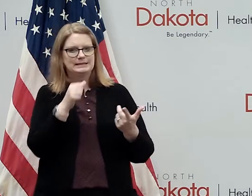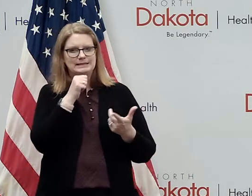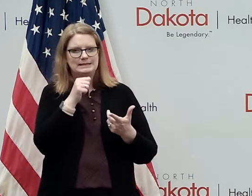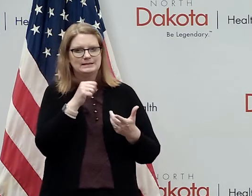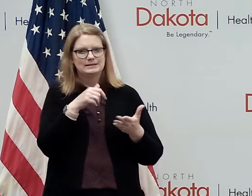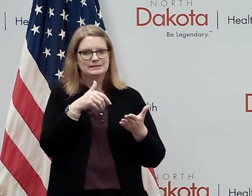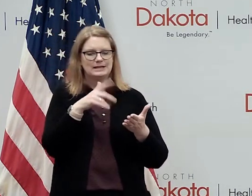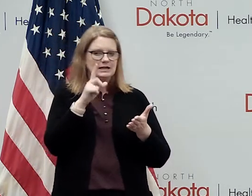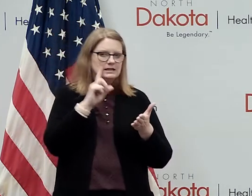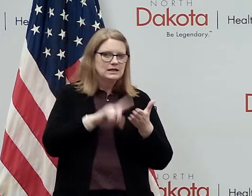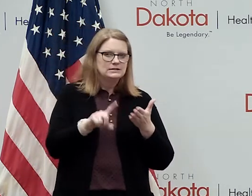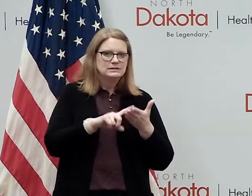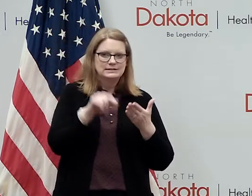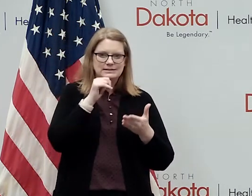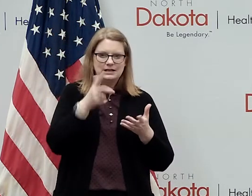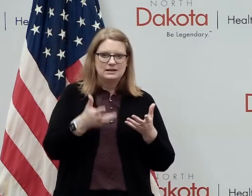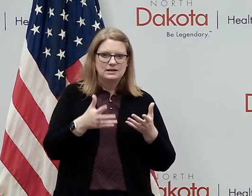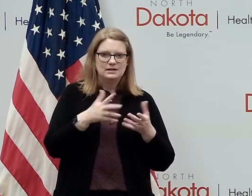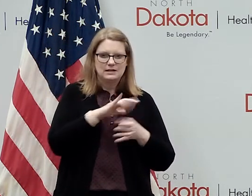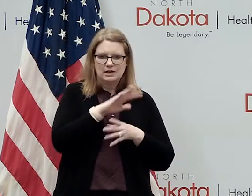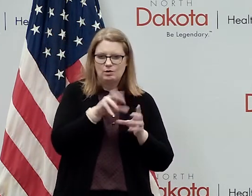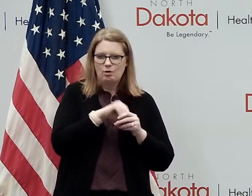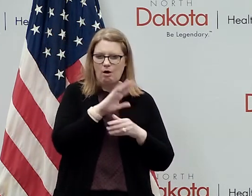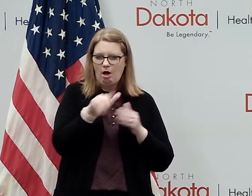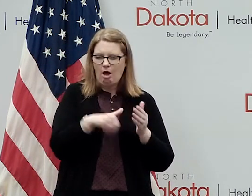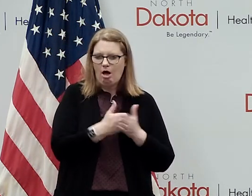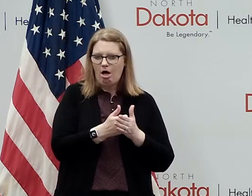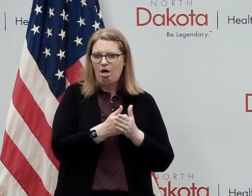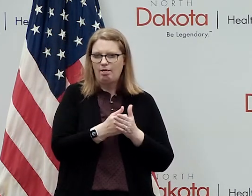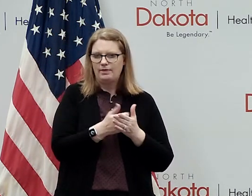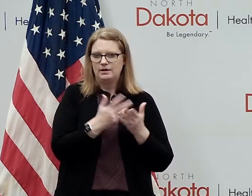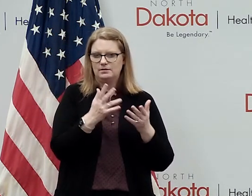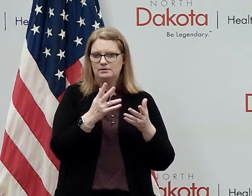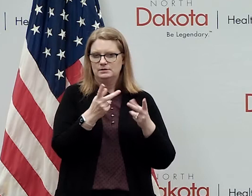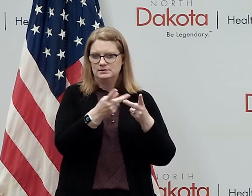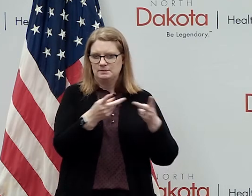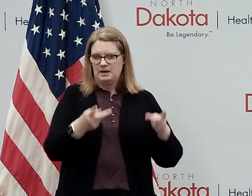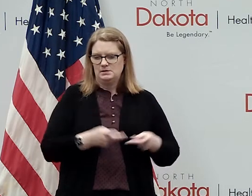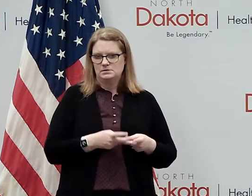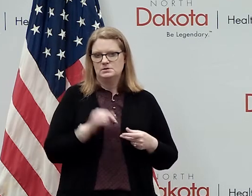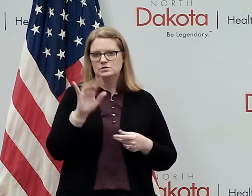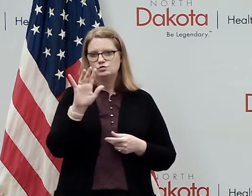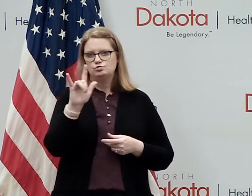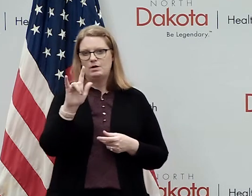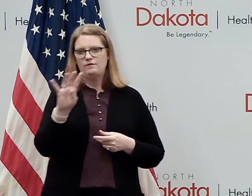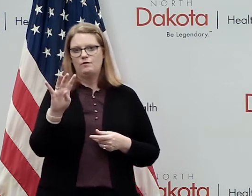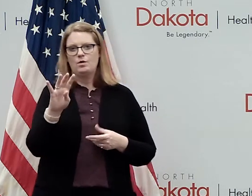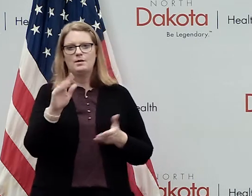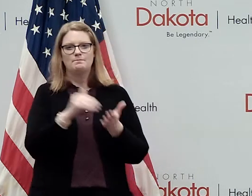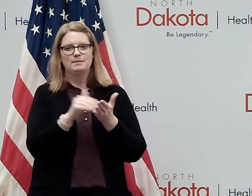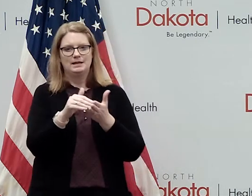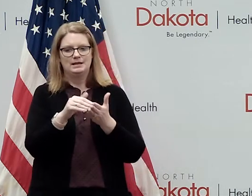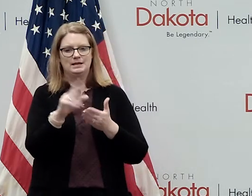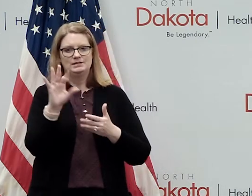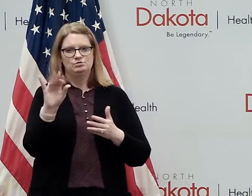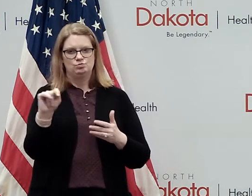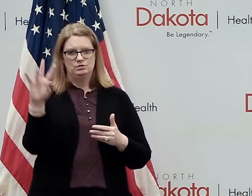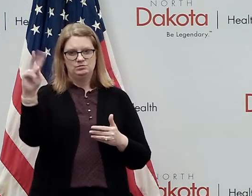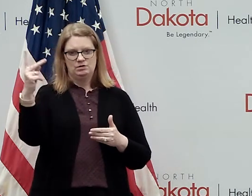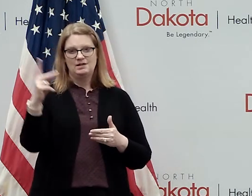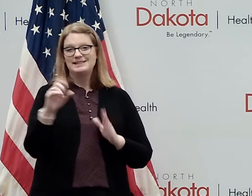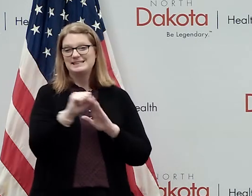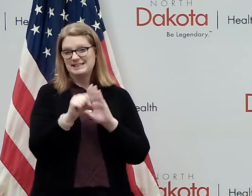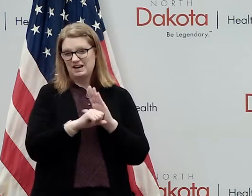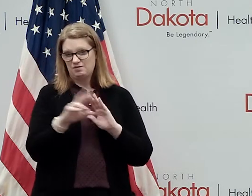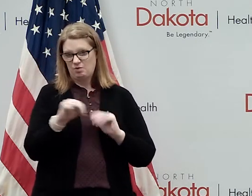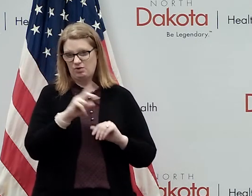the study did not cover all the square footage. We believe that there is about 24 million square feet of space that the state of North Dakota